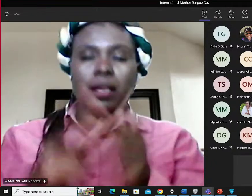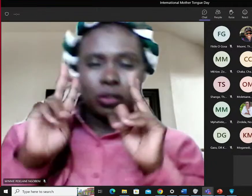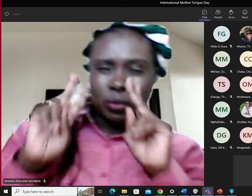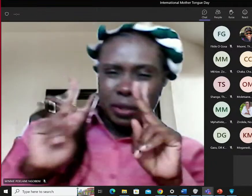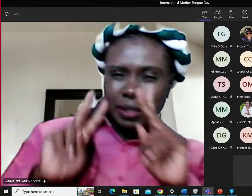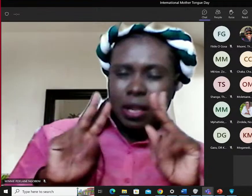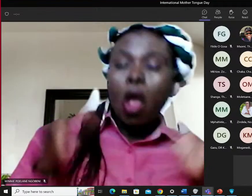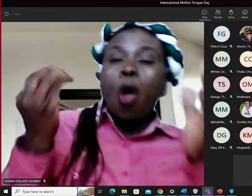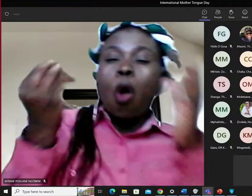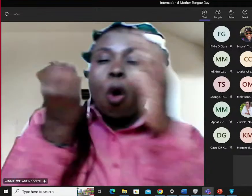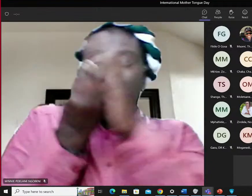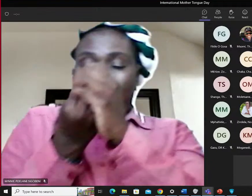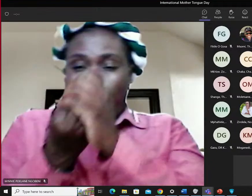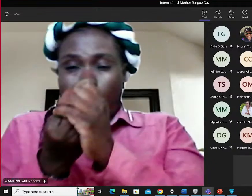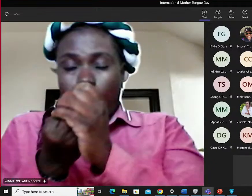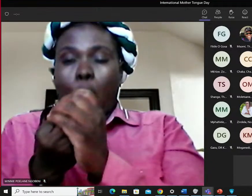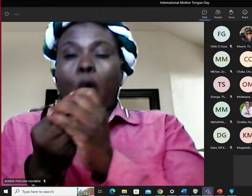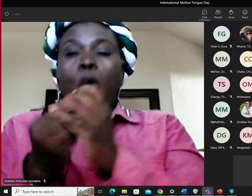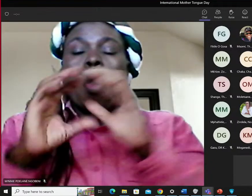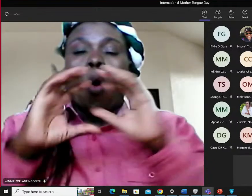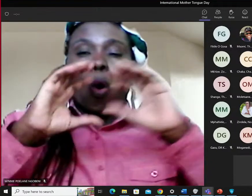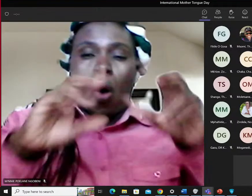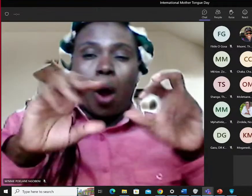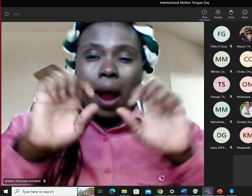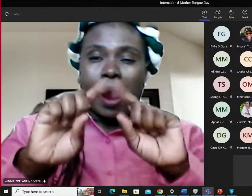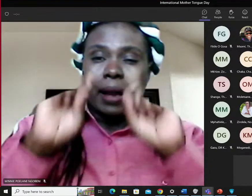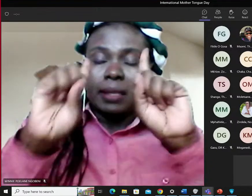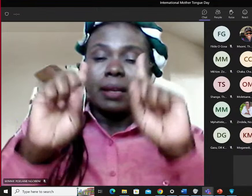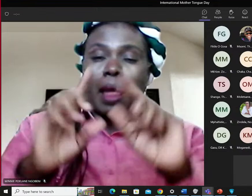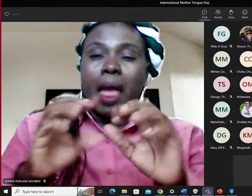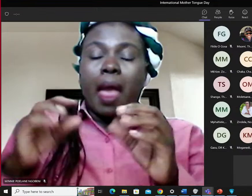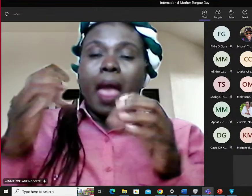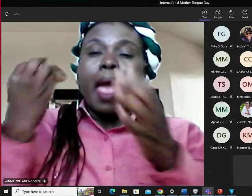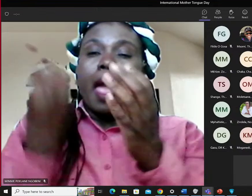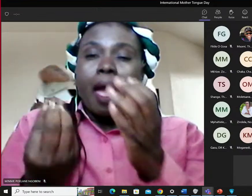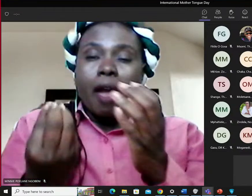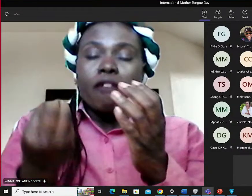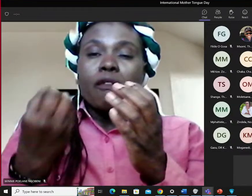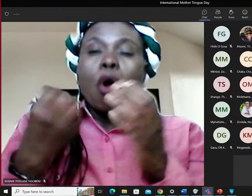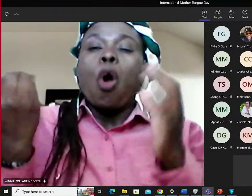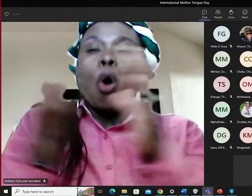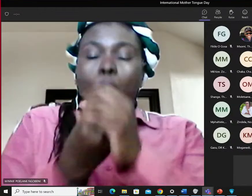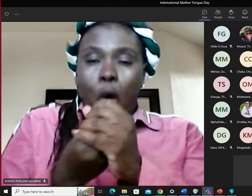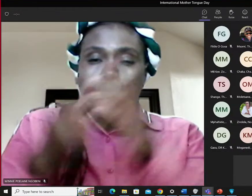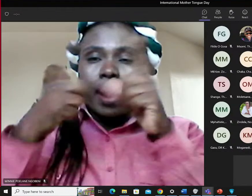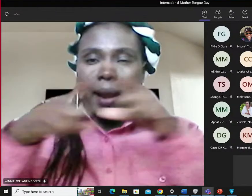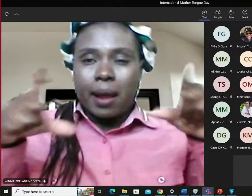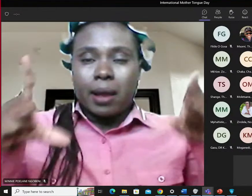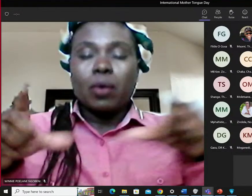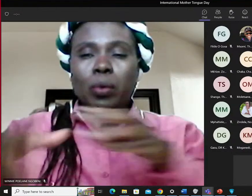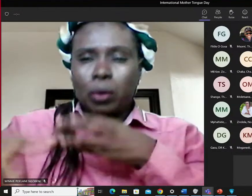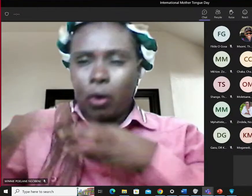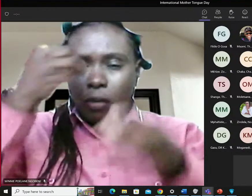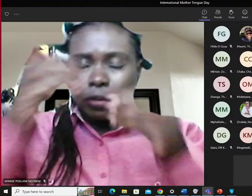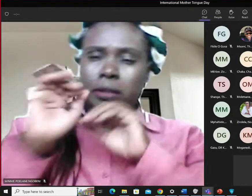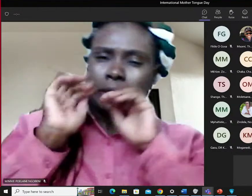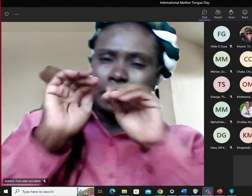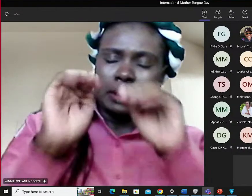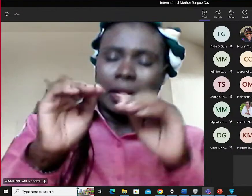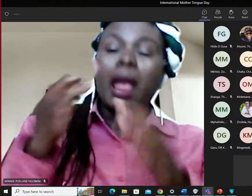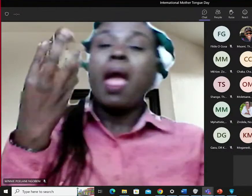academic departments' advancement of official South African languages as languages of teaching and learning, scholarship,